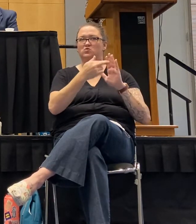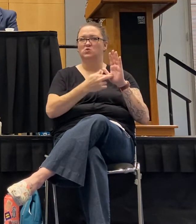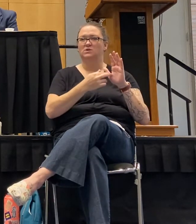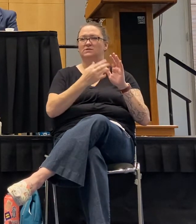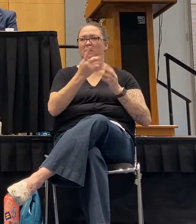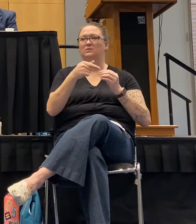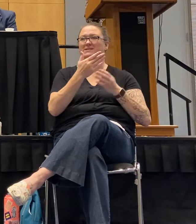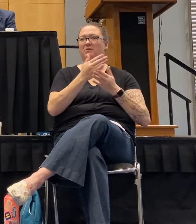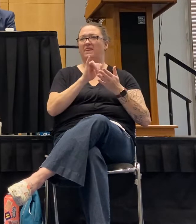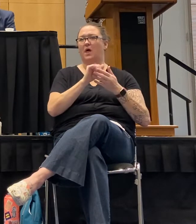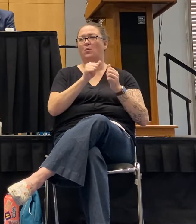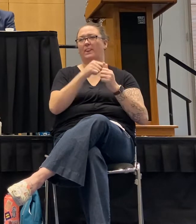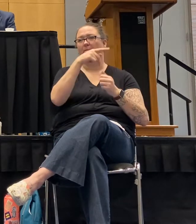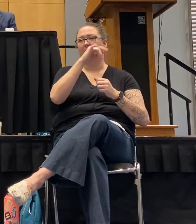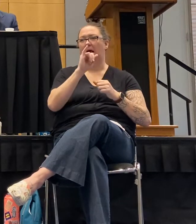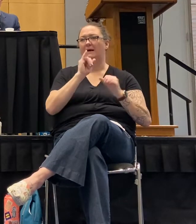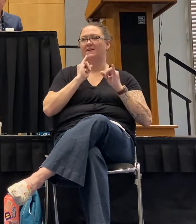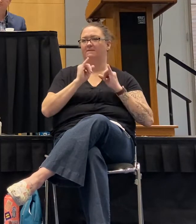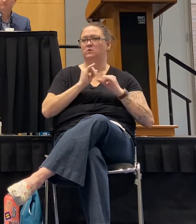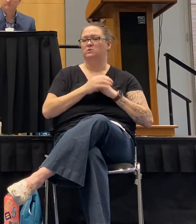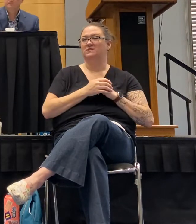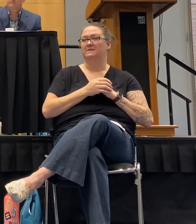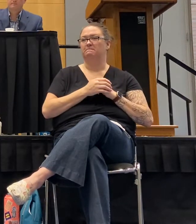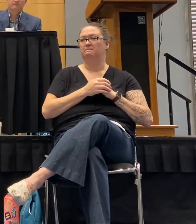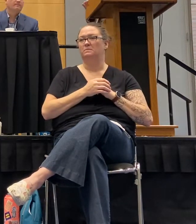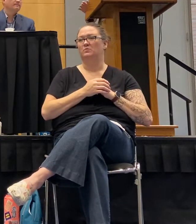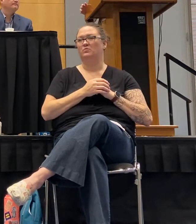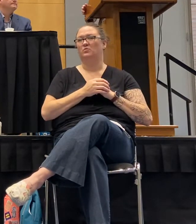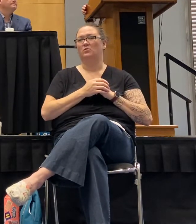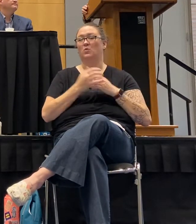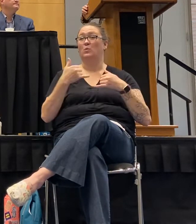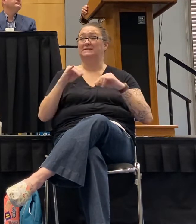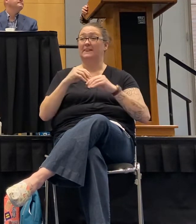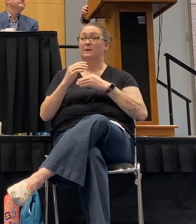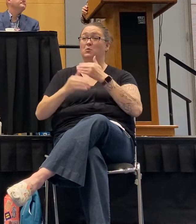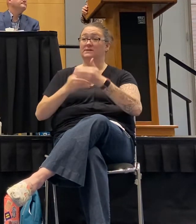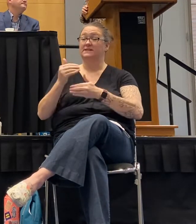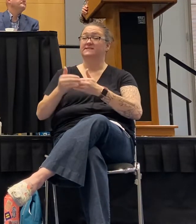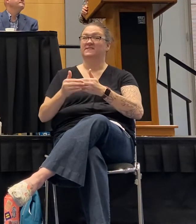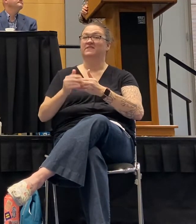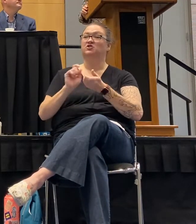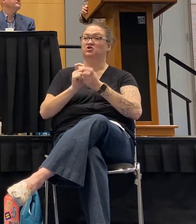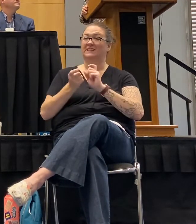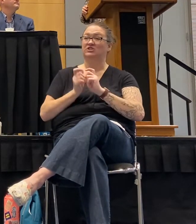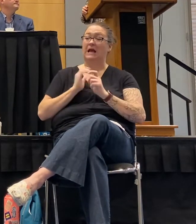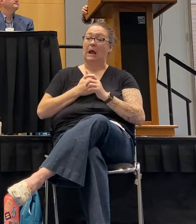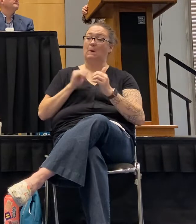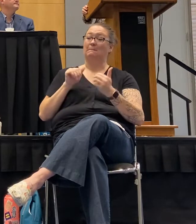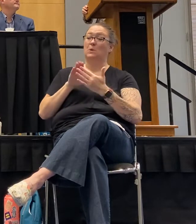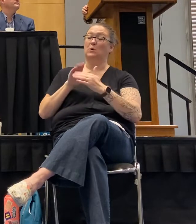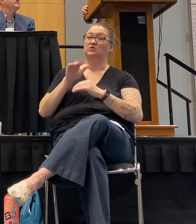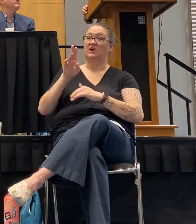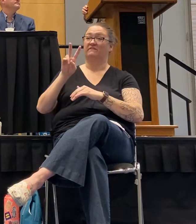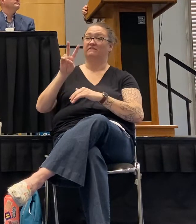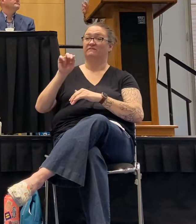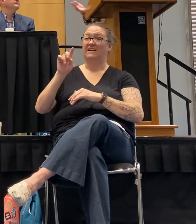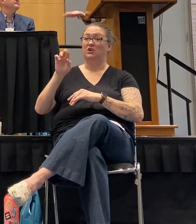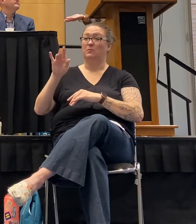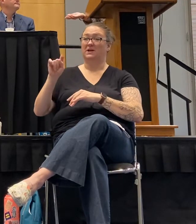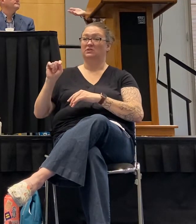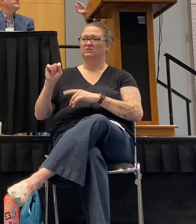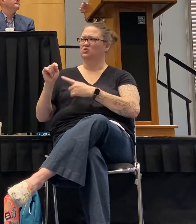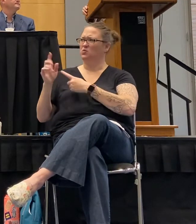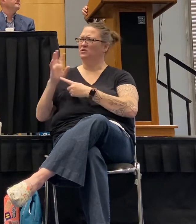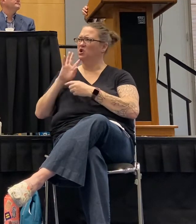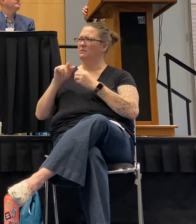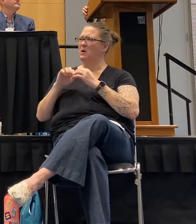comes to the PI interviews. Great, so we're still in the process of changing our approach at Vanderbilt. But Sam, do you want to